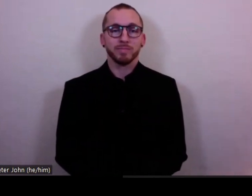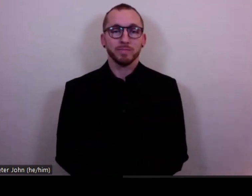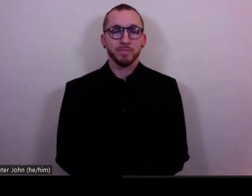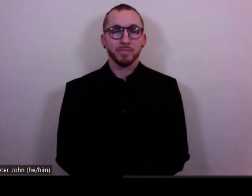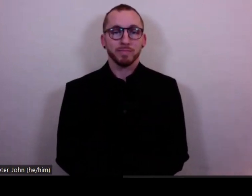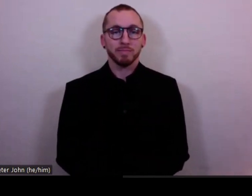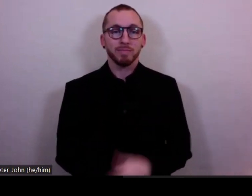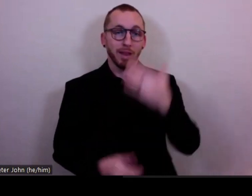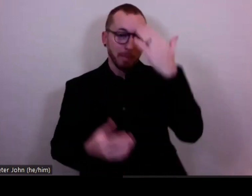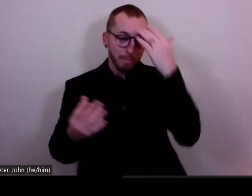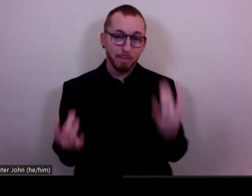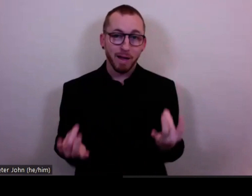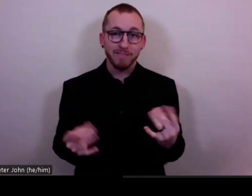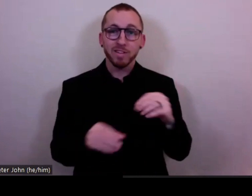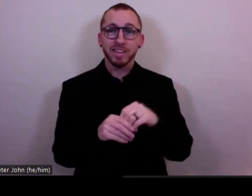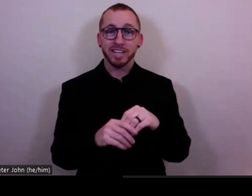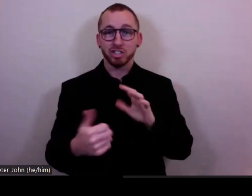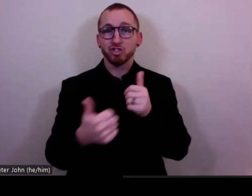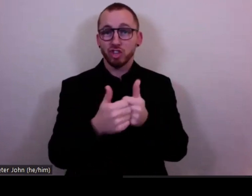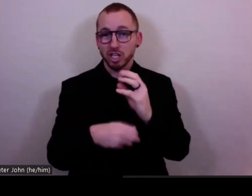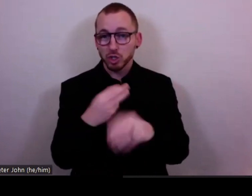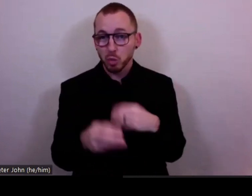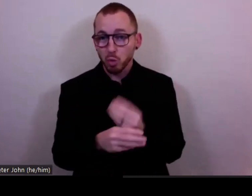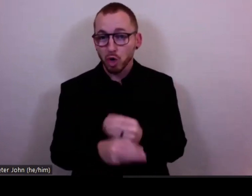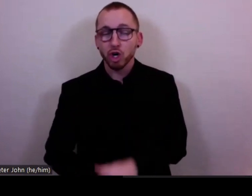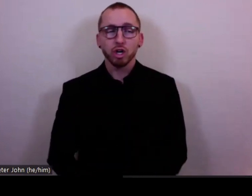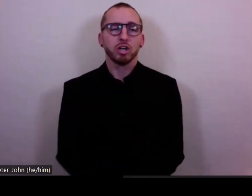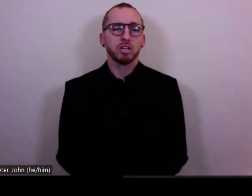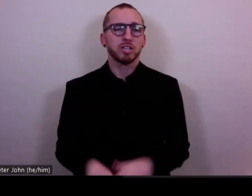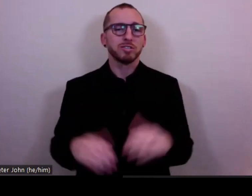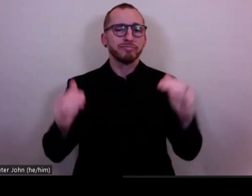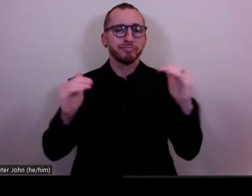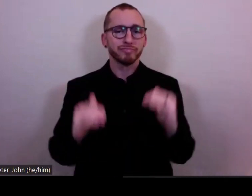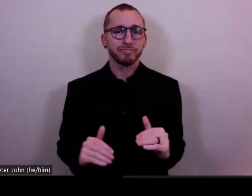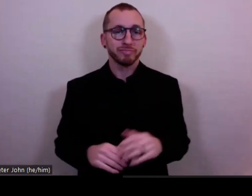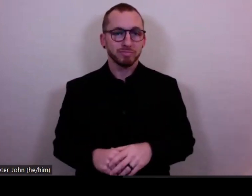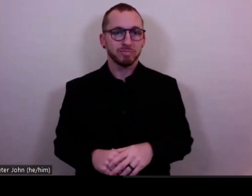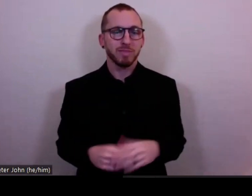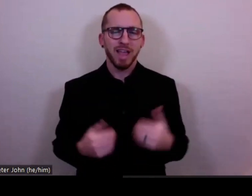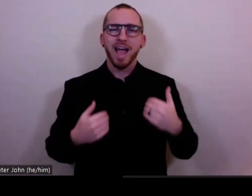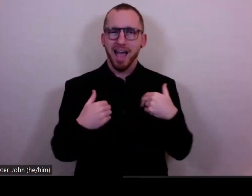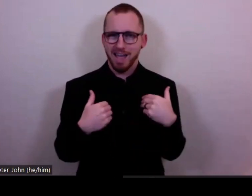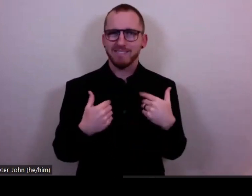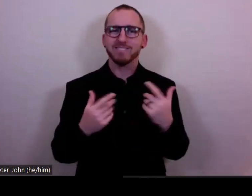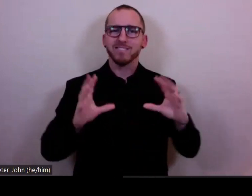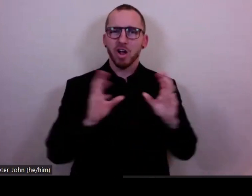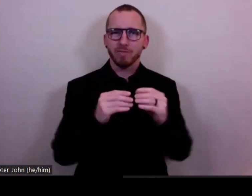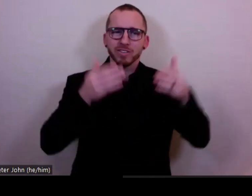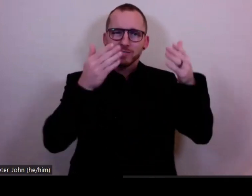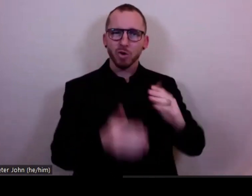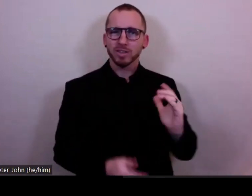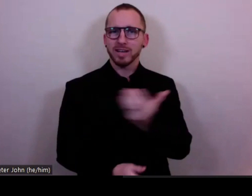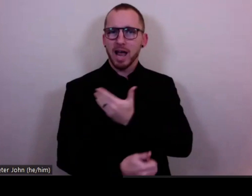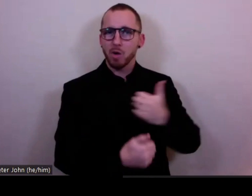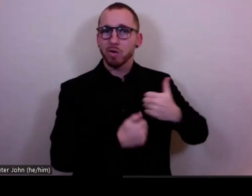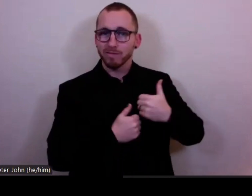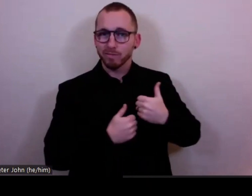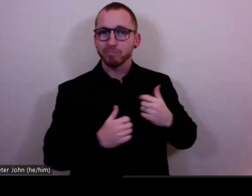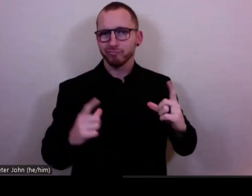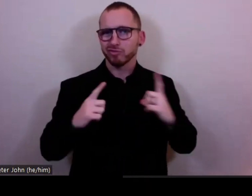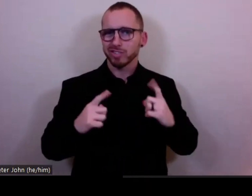world. We have had an ATL focus just on our veteran population across the lifespan, peer